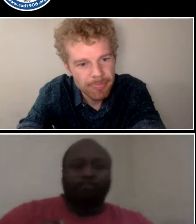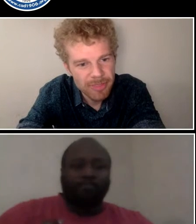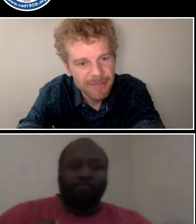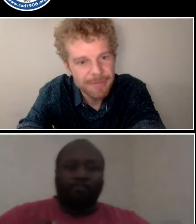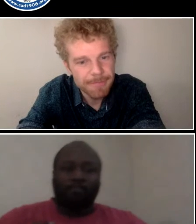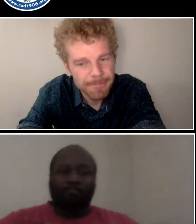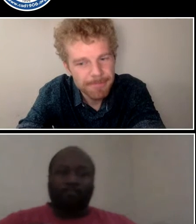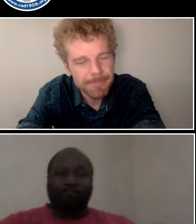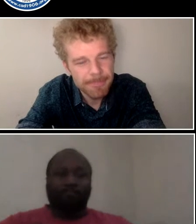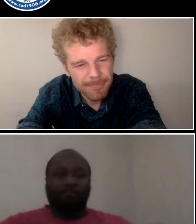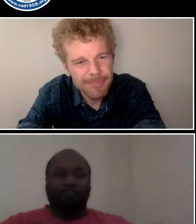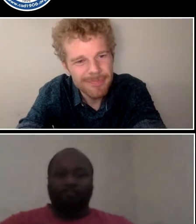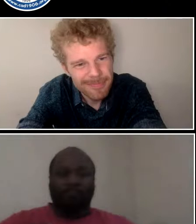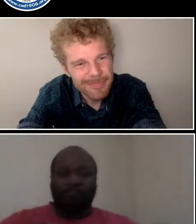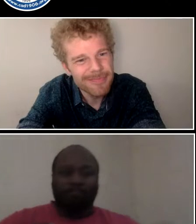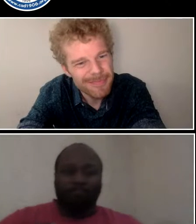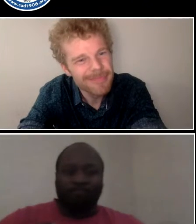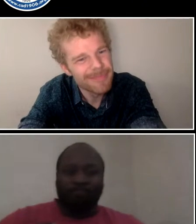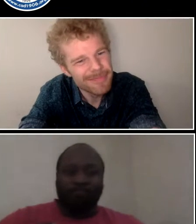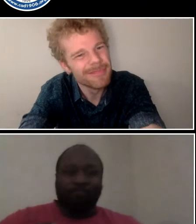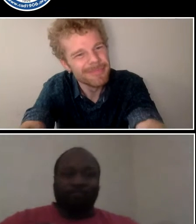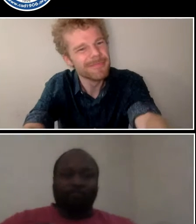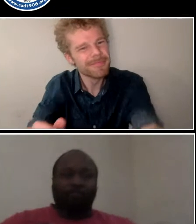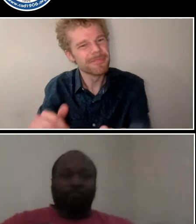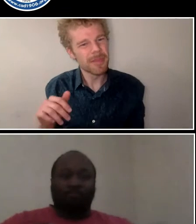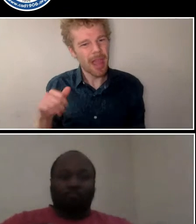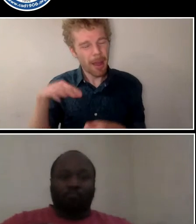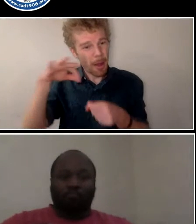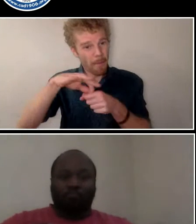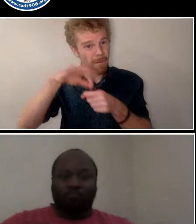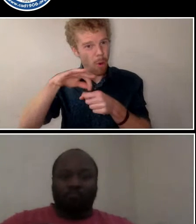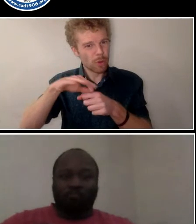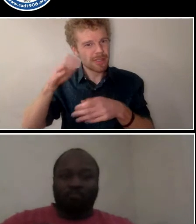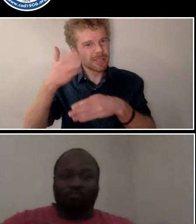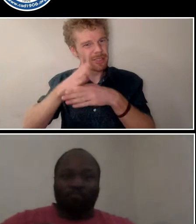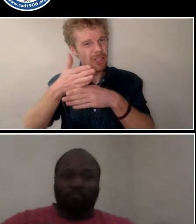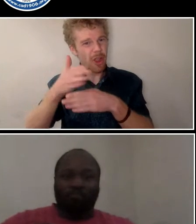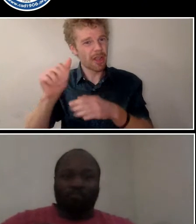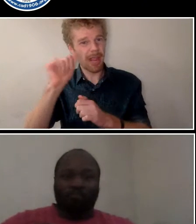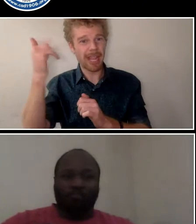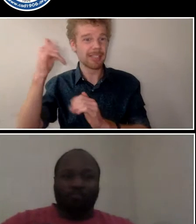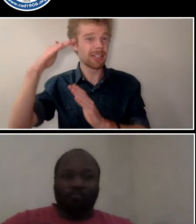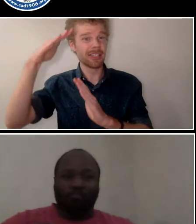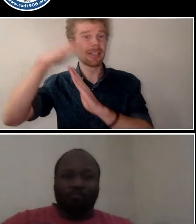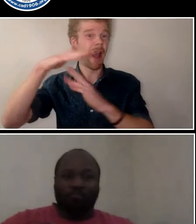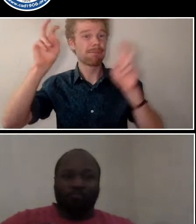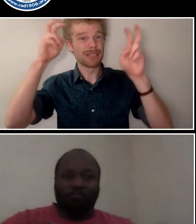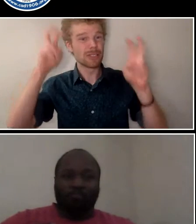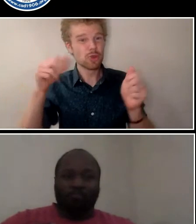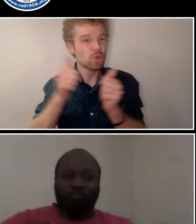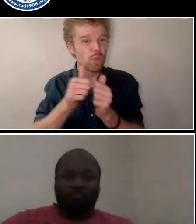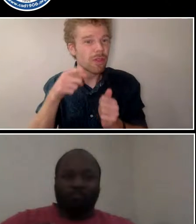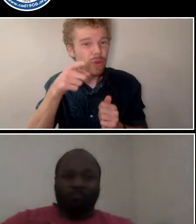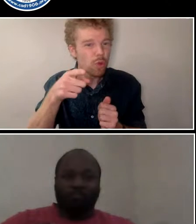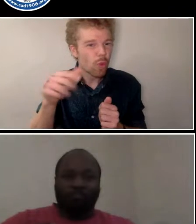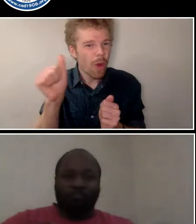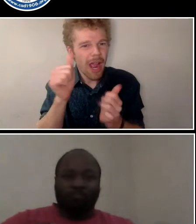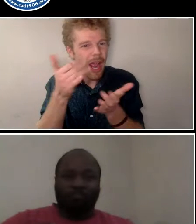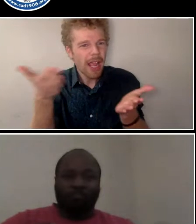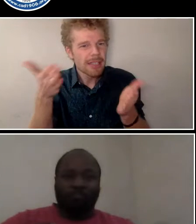voters about how they were doing on a regular basis. I essentially just talked to voters.